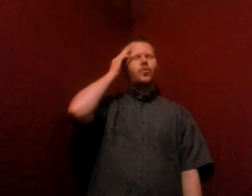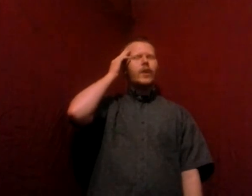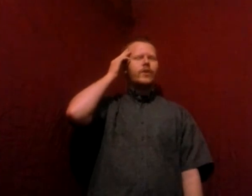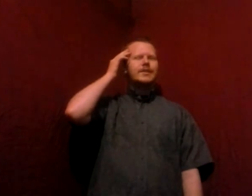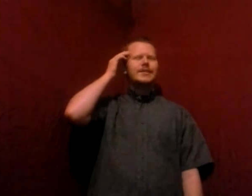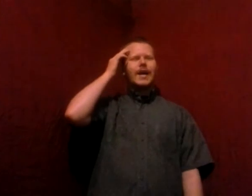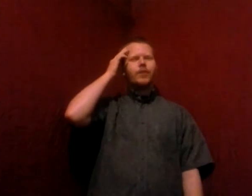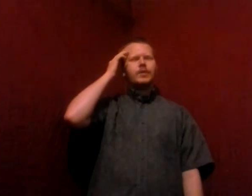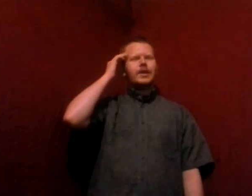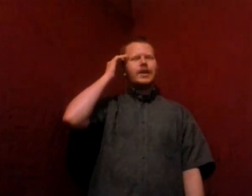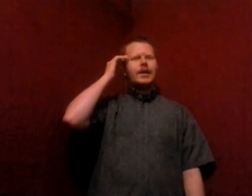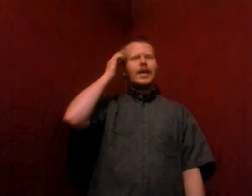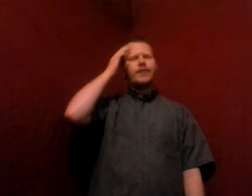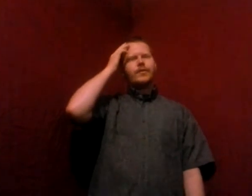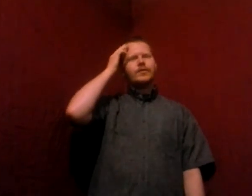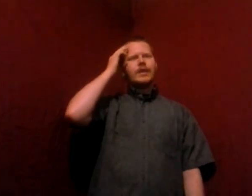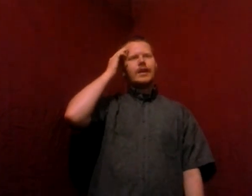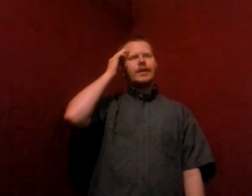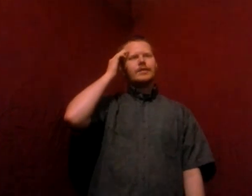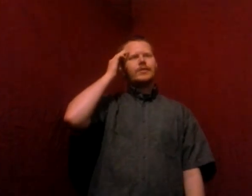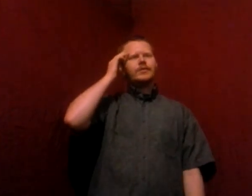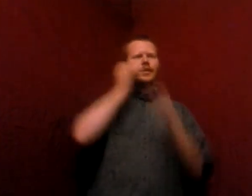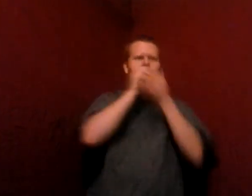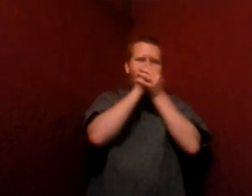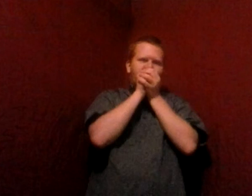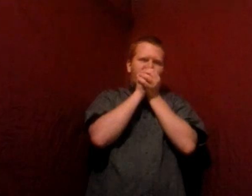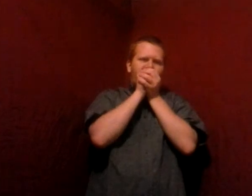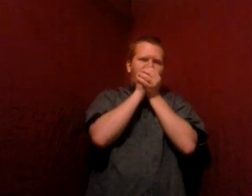weird sound every few seconds it was like bro